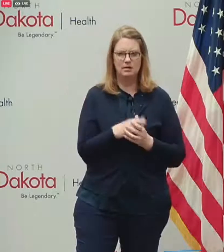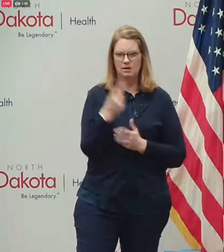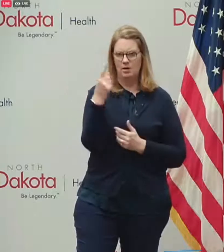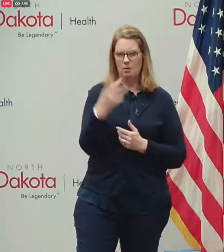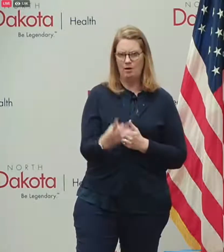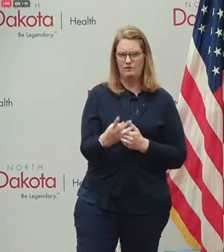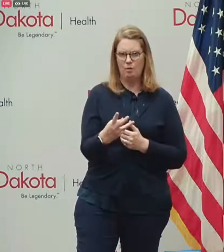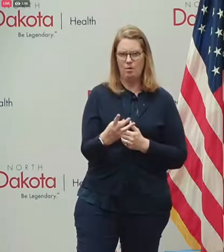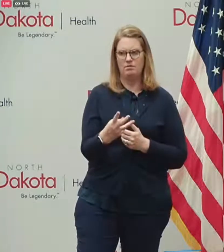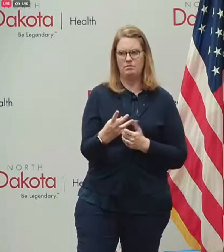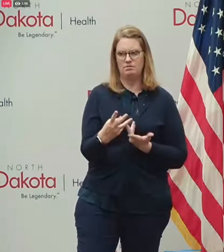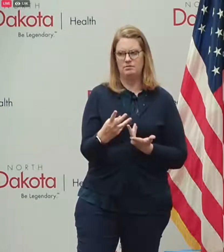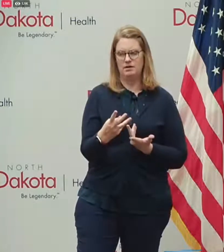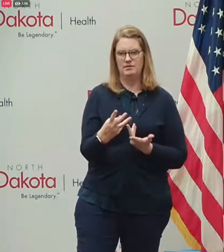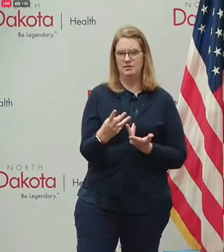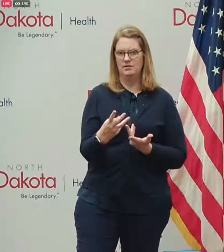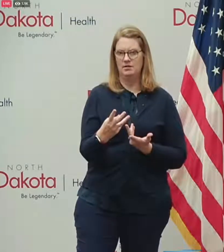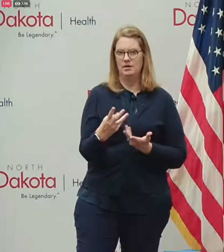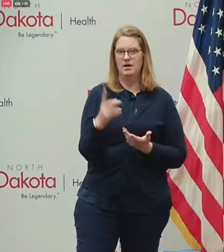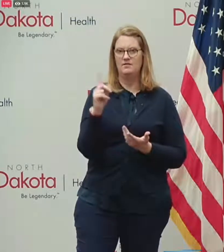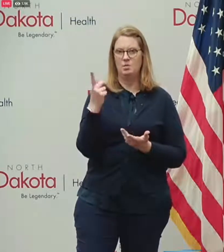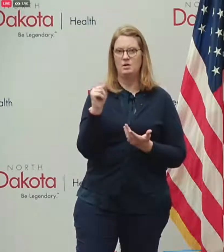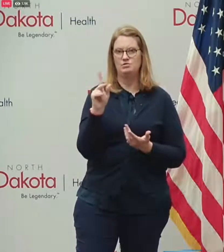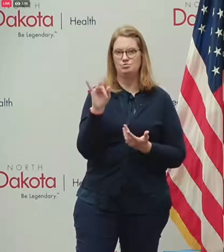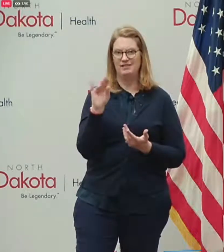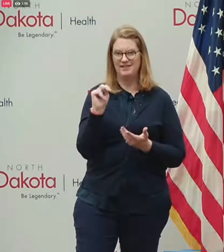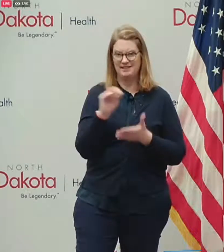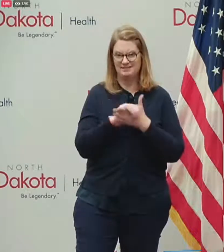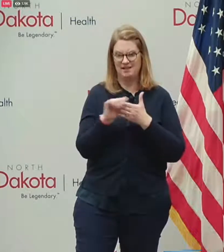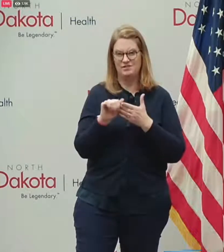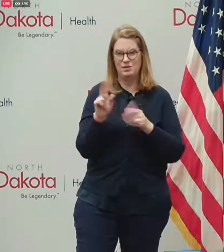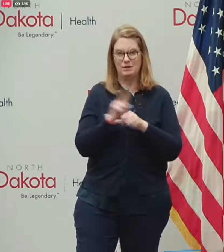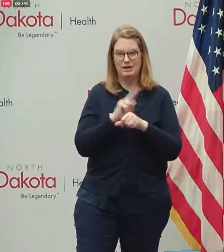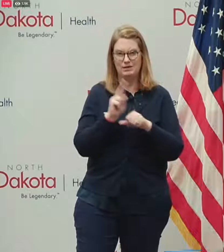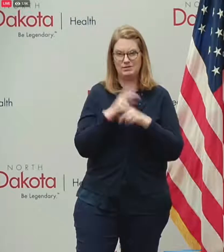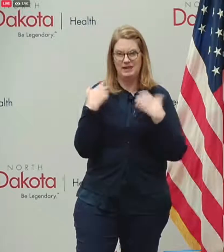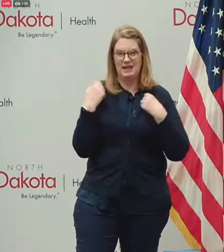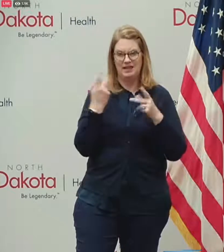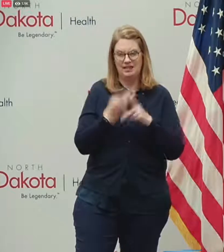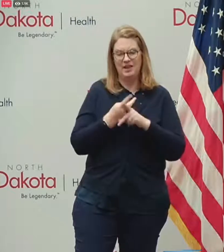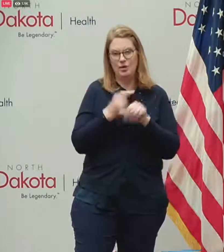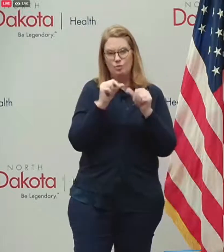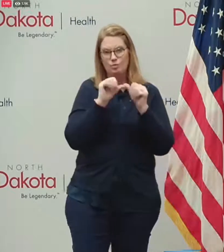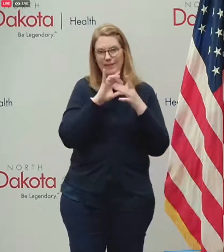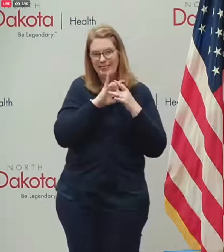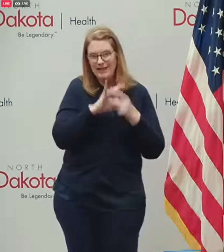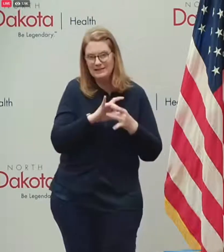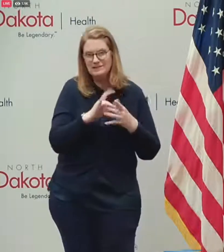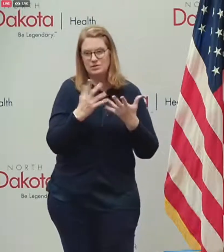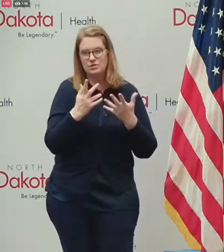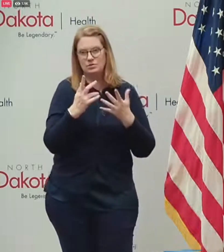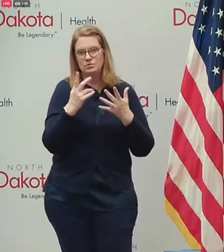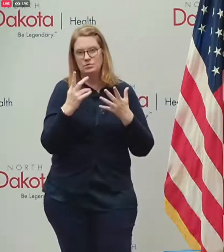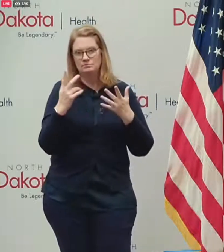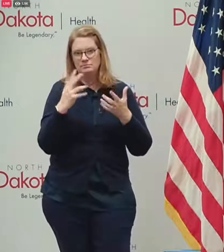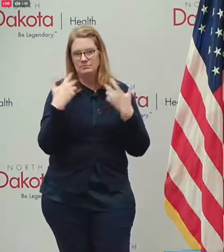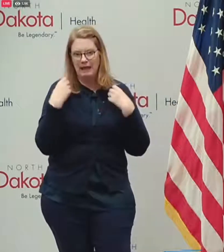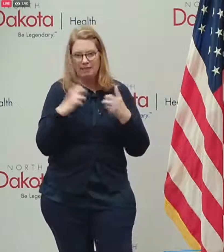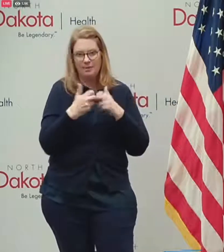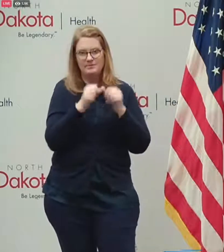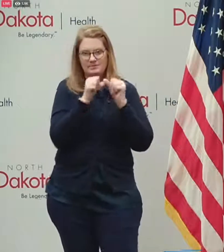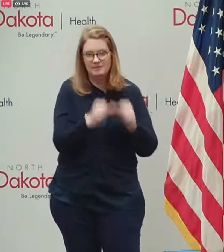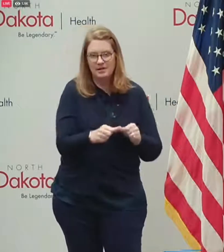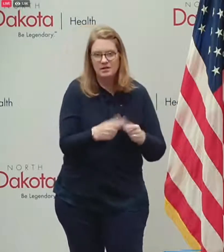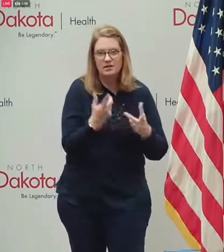$4 trillion that we spend on healthcare in the United States relates to chronic conditions that could be taken care of, not by